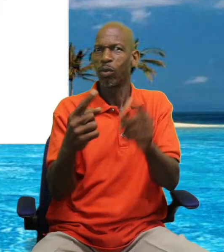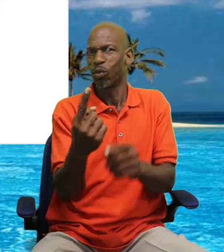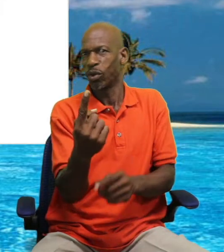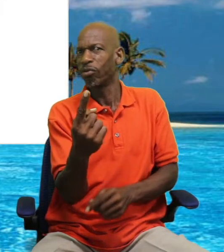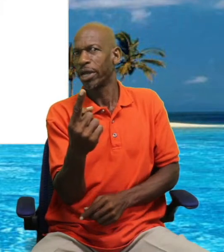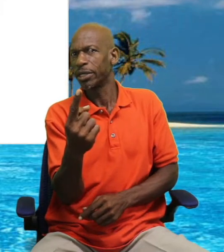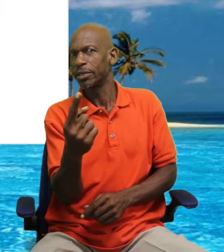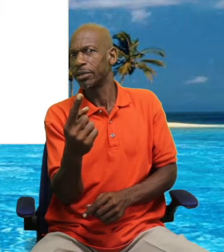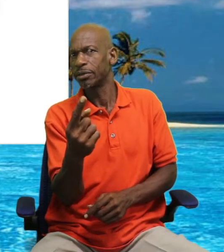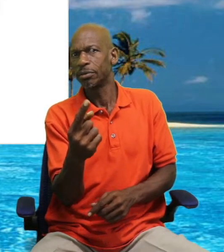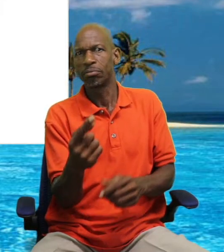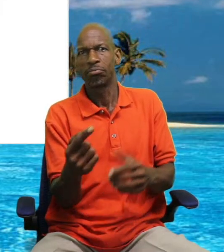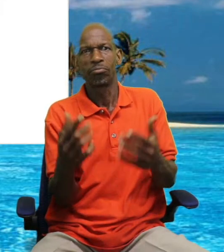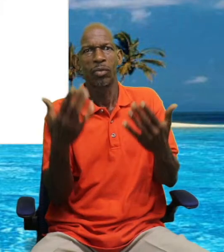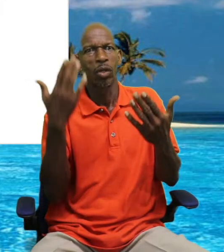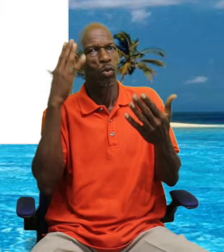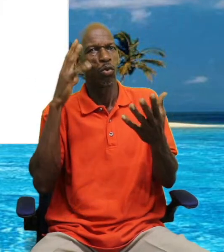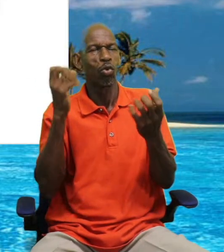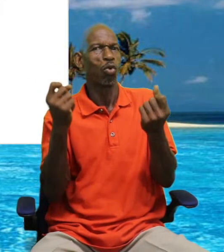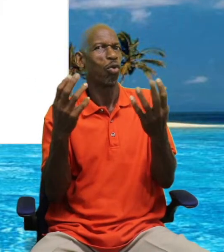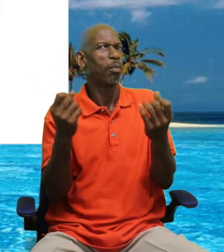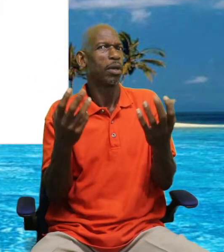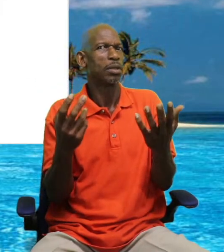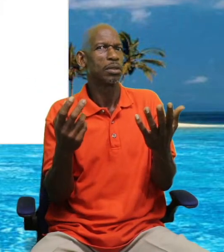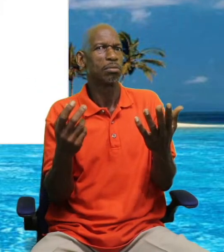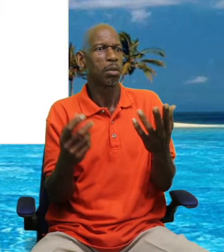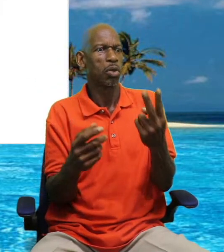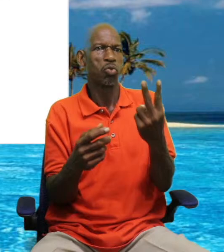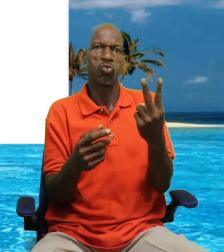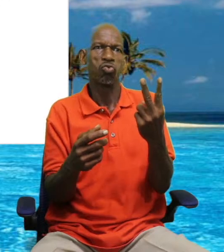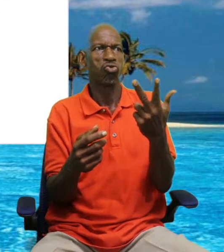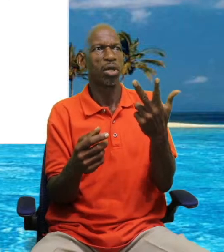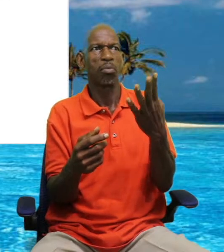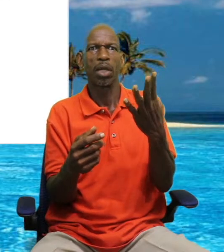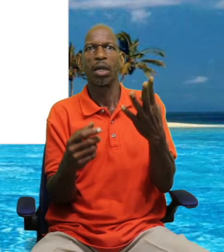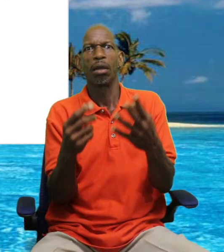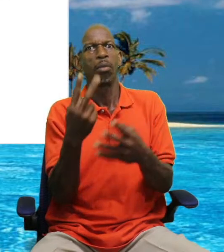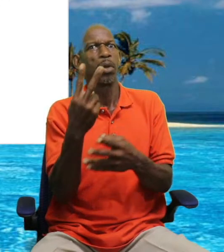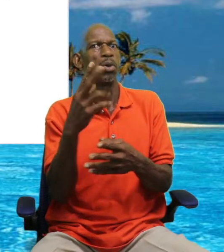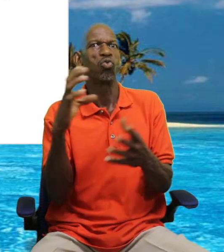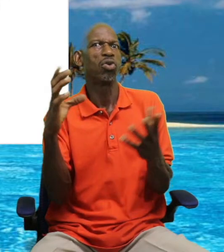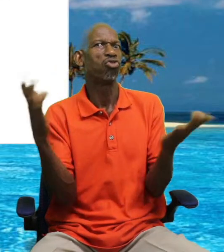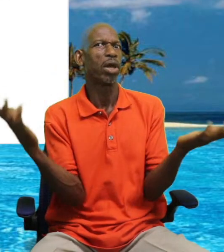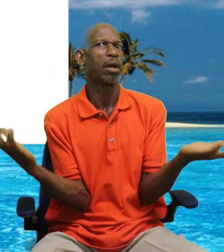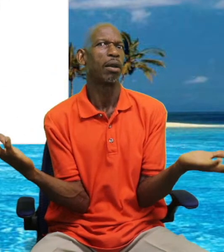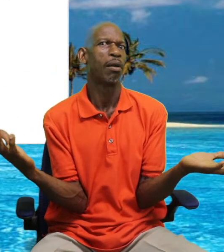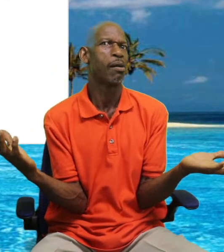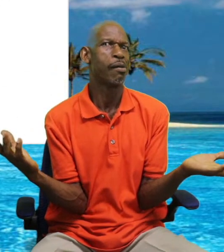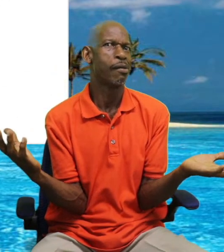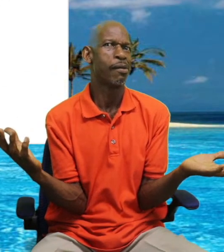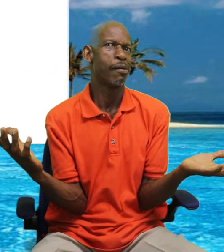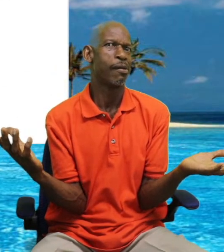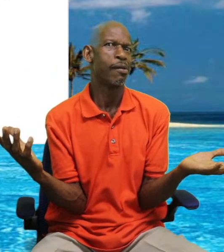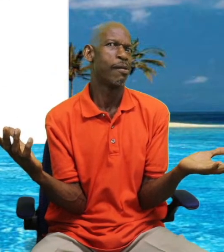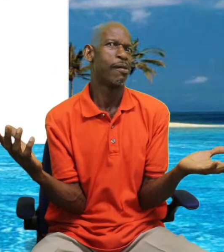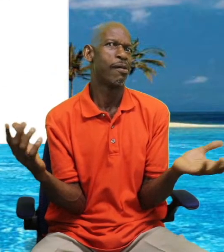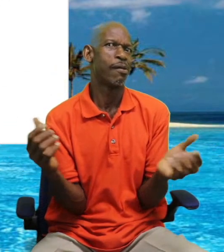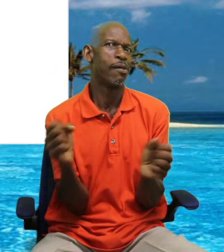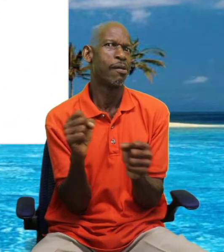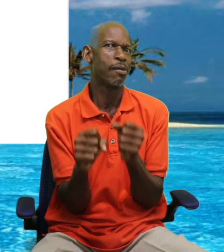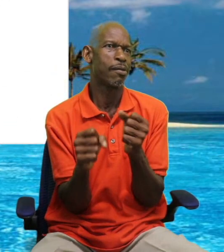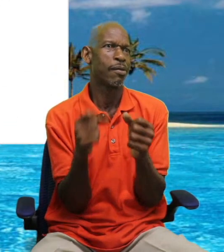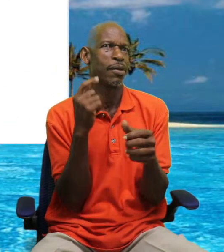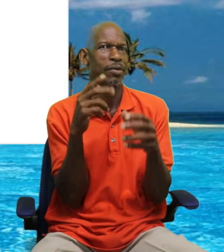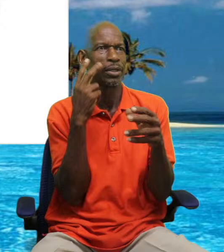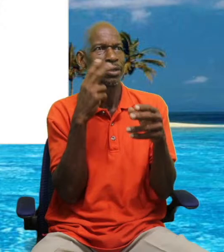woman, more than one, more than one, right? More than one ladies or so, right? So